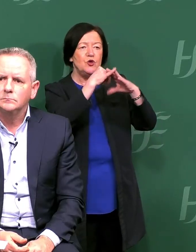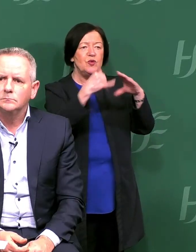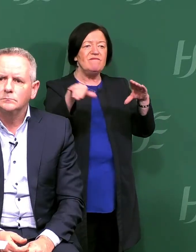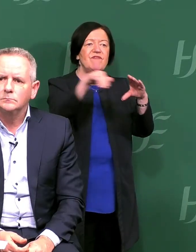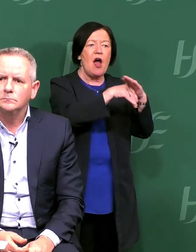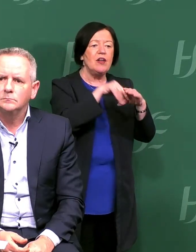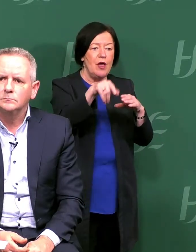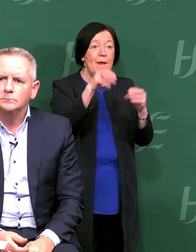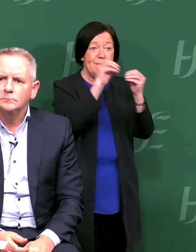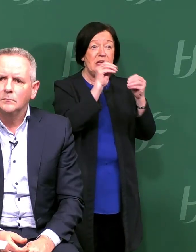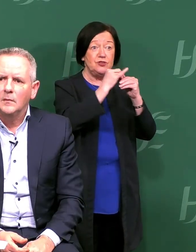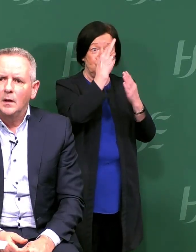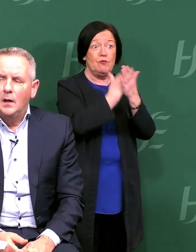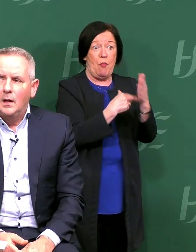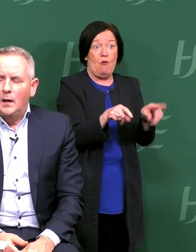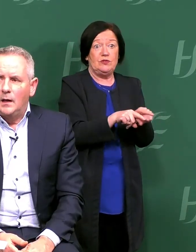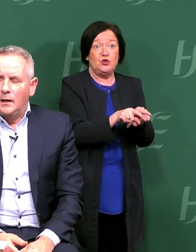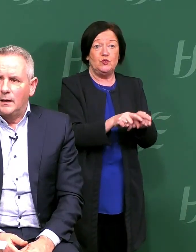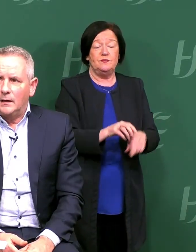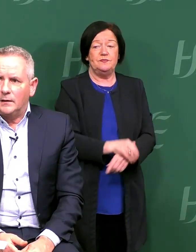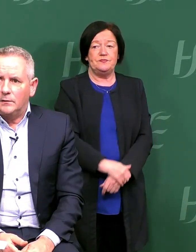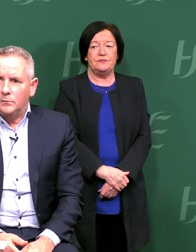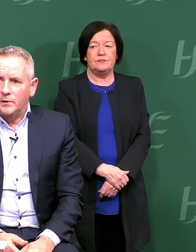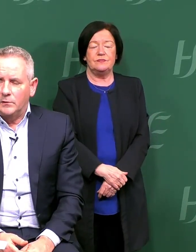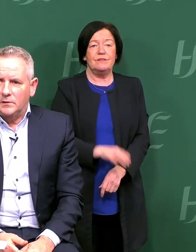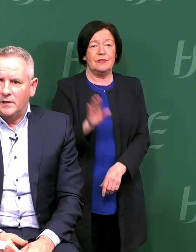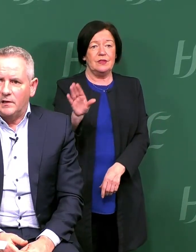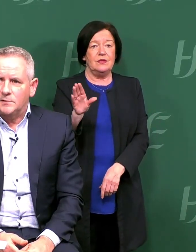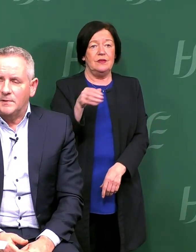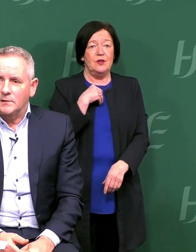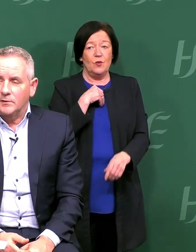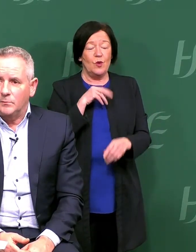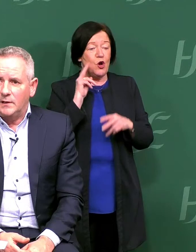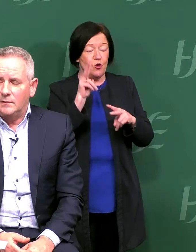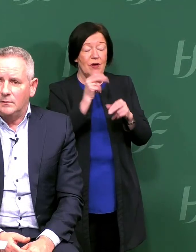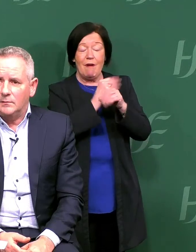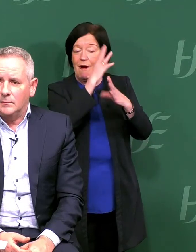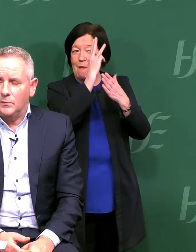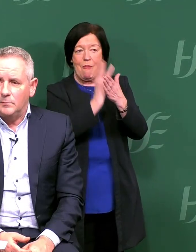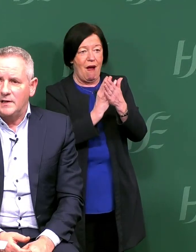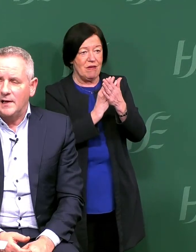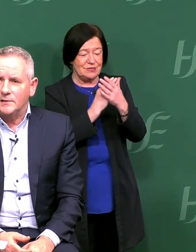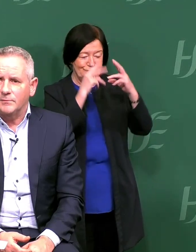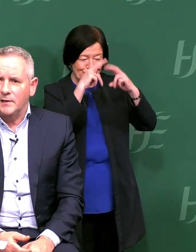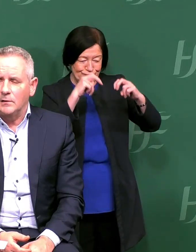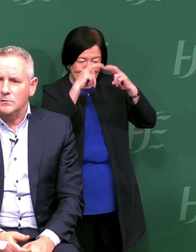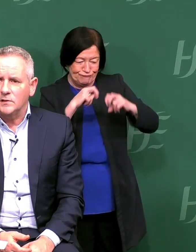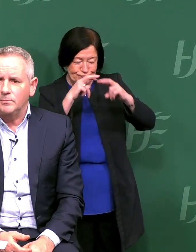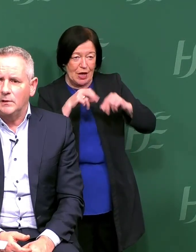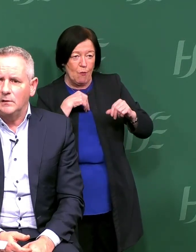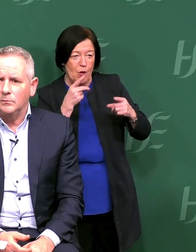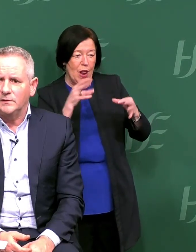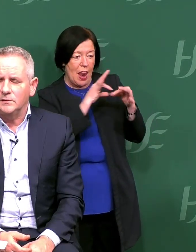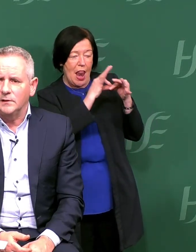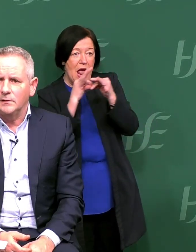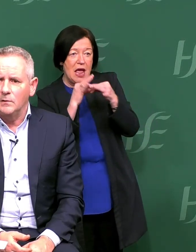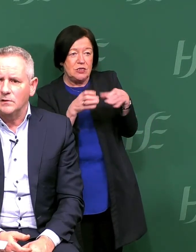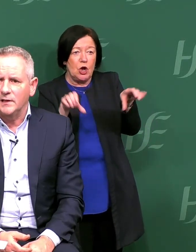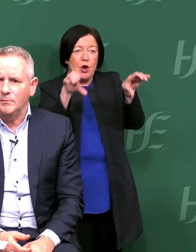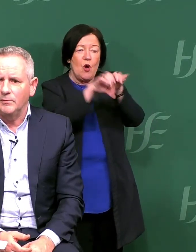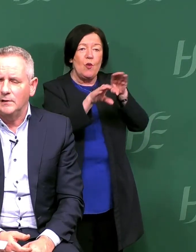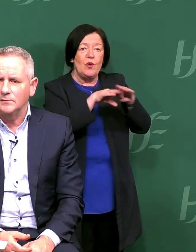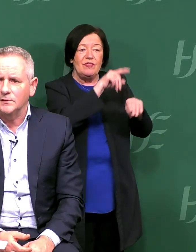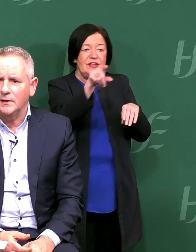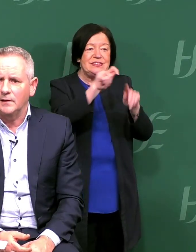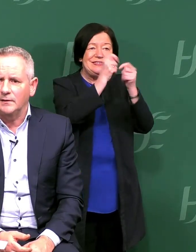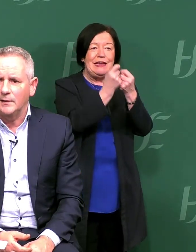mentioned in the report as well? Yeah, look, we're going to look at all aspects of it, and we will be liaising very closely, Paul, with the local